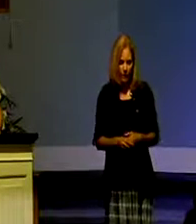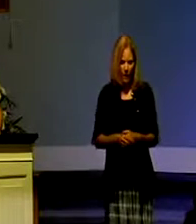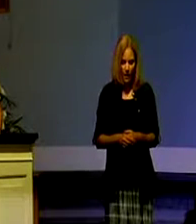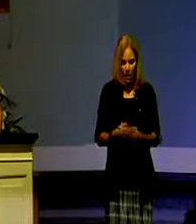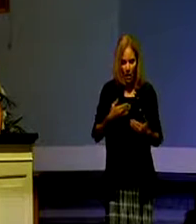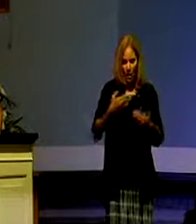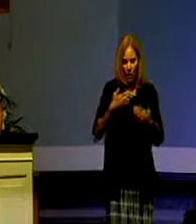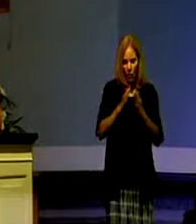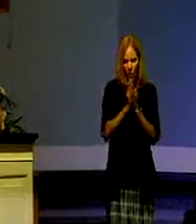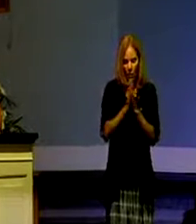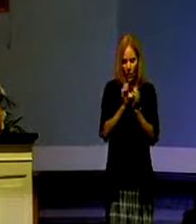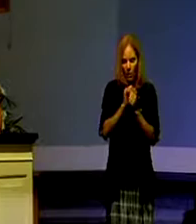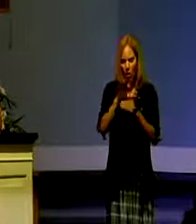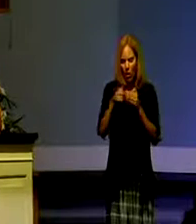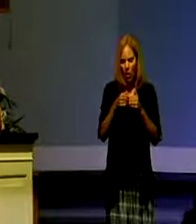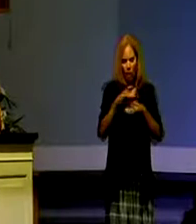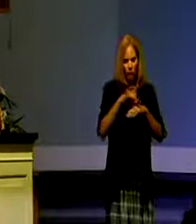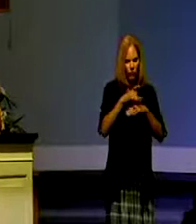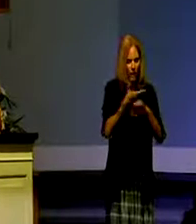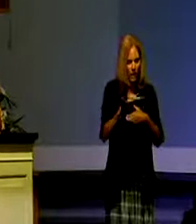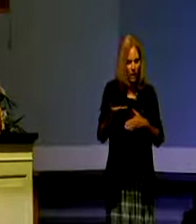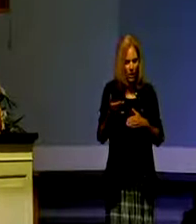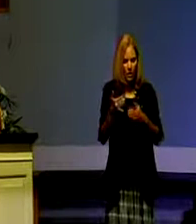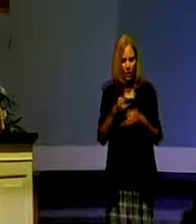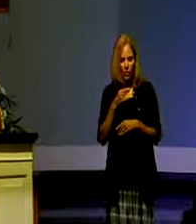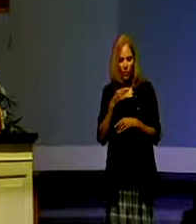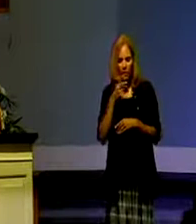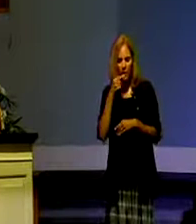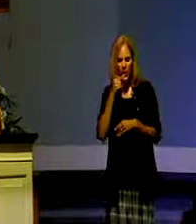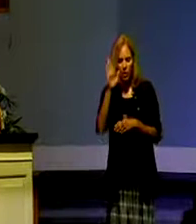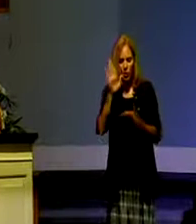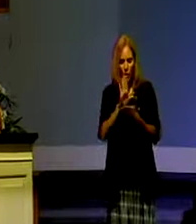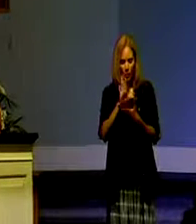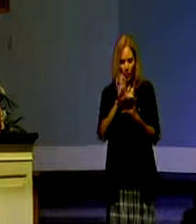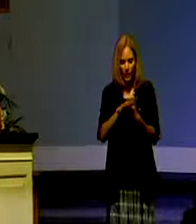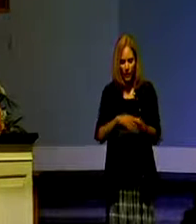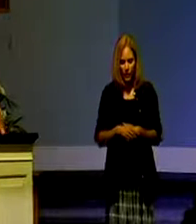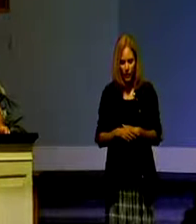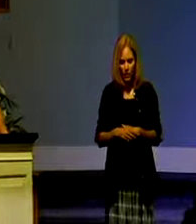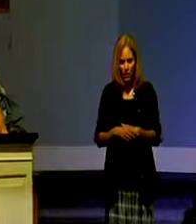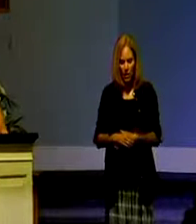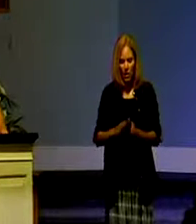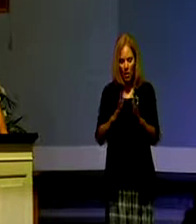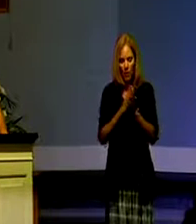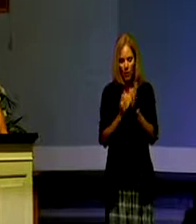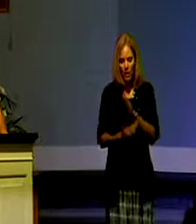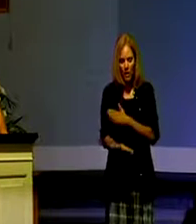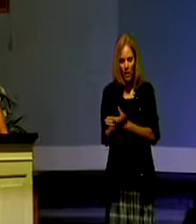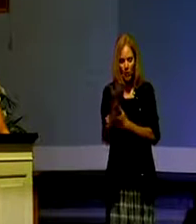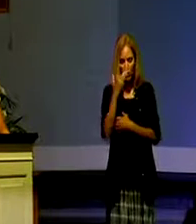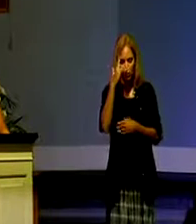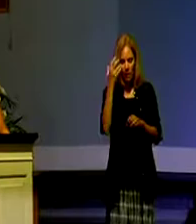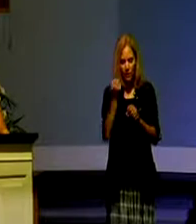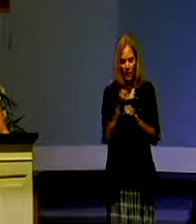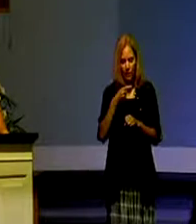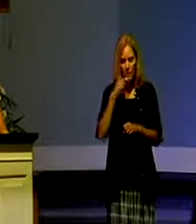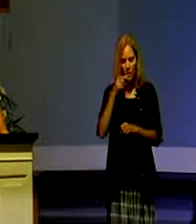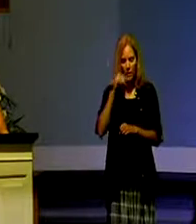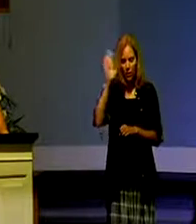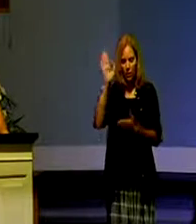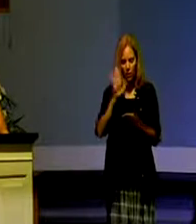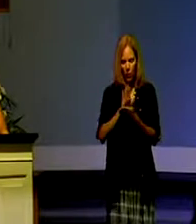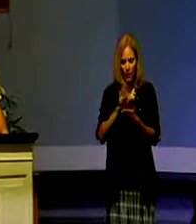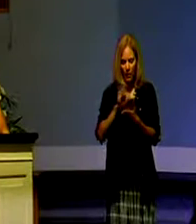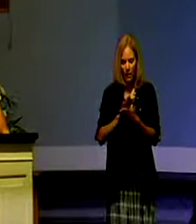God, we pray with all of creation that we would declare your praises. We pray that this morning we would be faithful to declare your